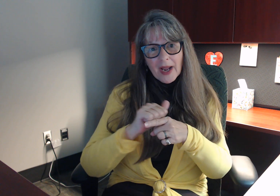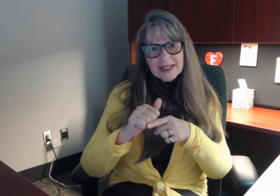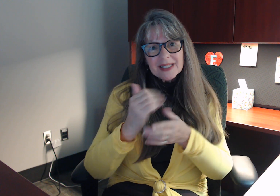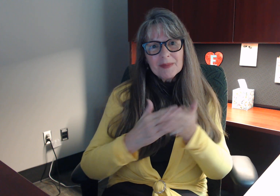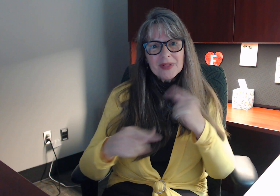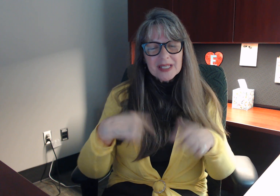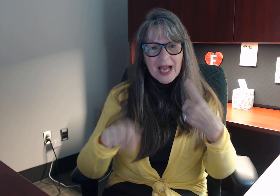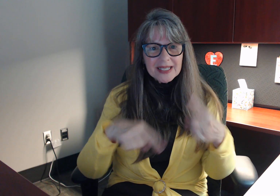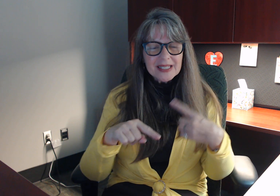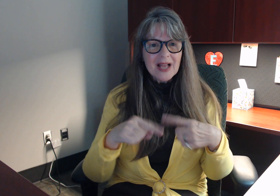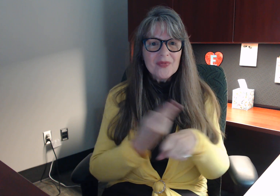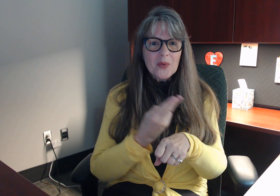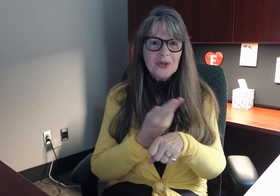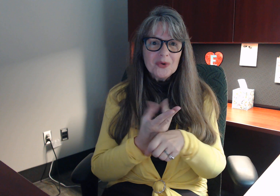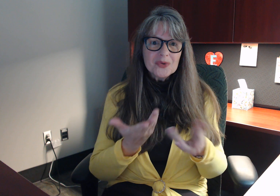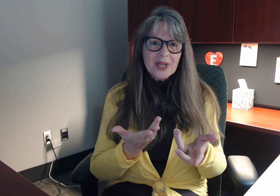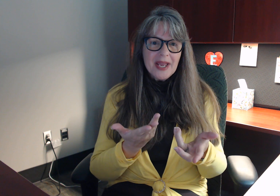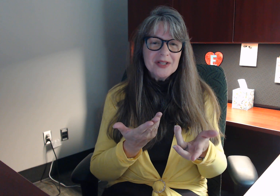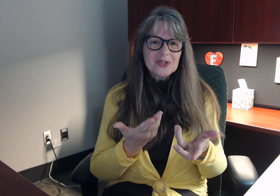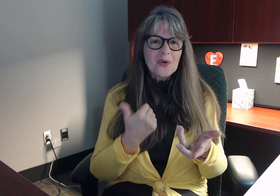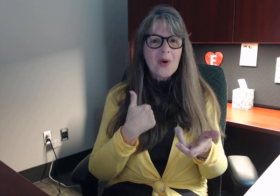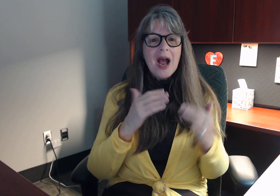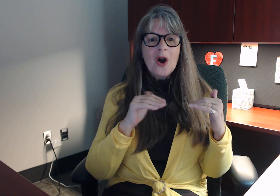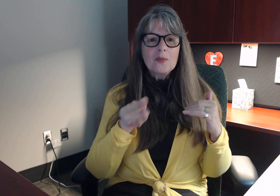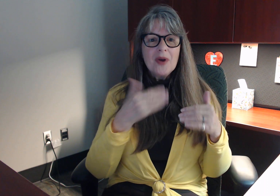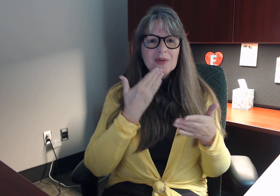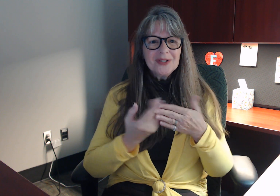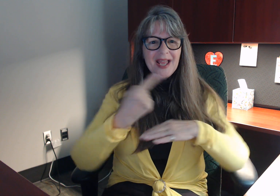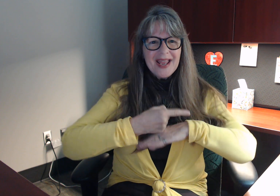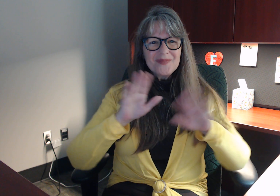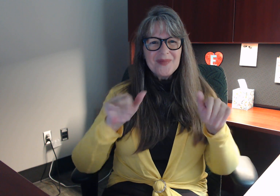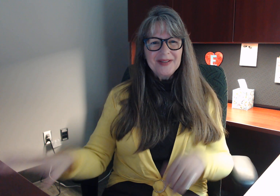practice some of the signs that we used. And so I hope you have a good day. Bye.